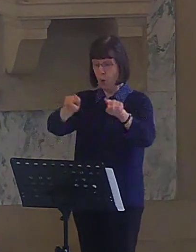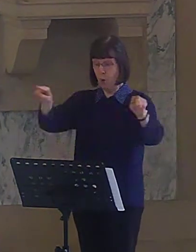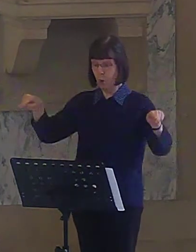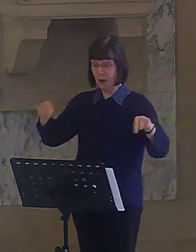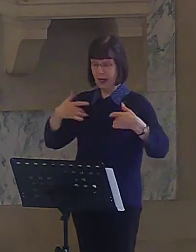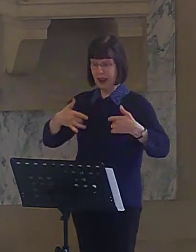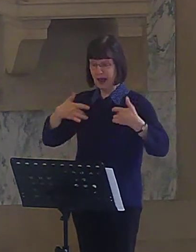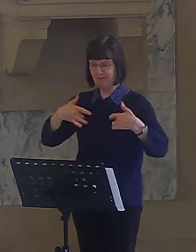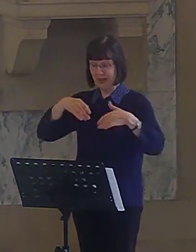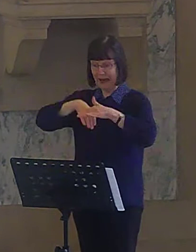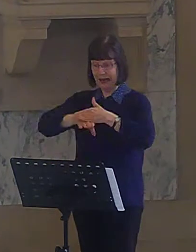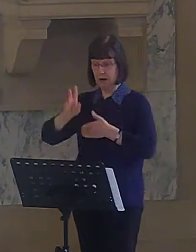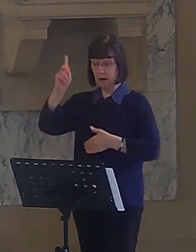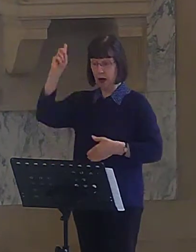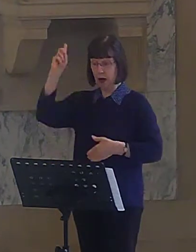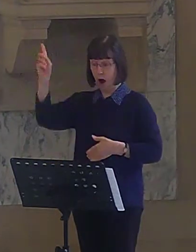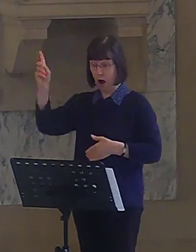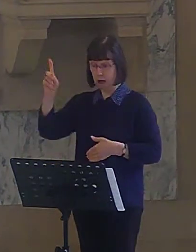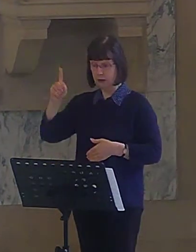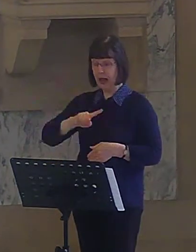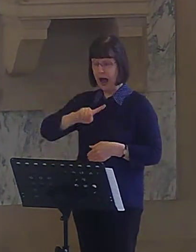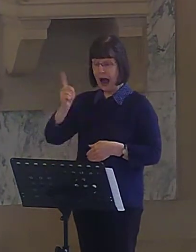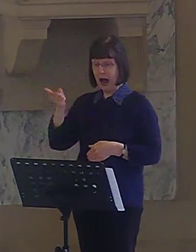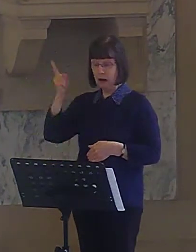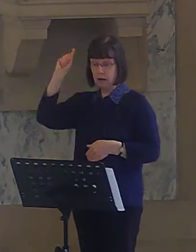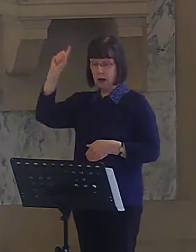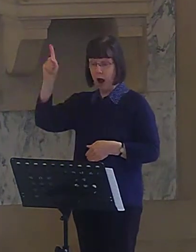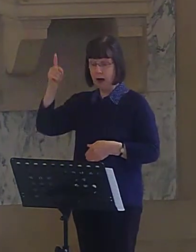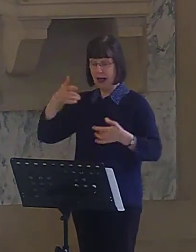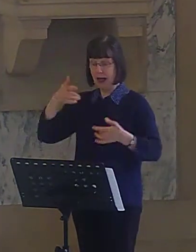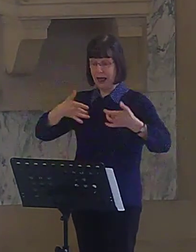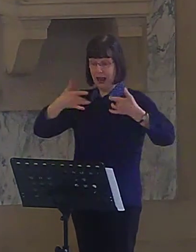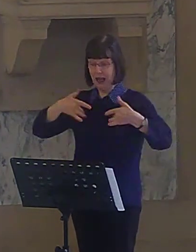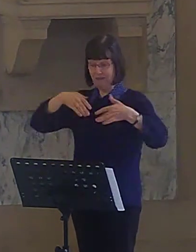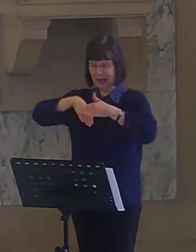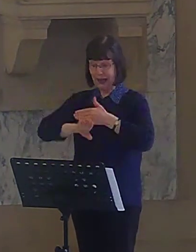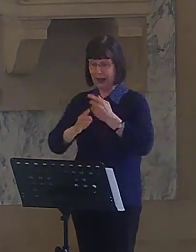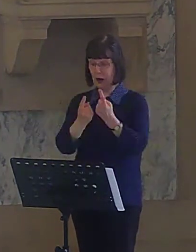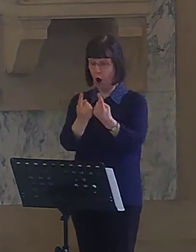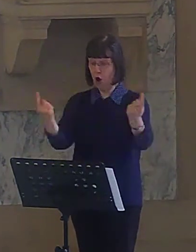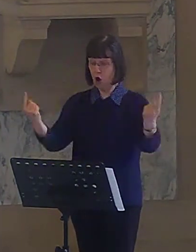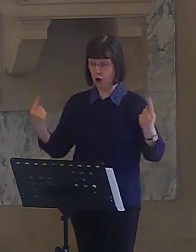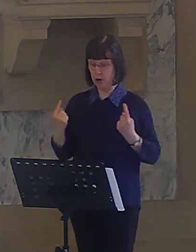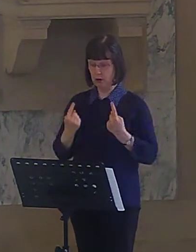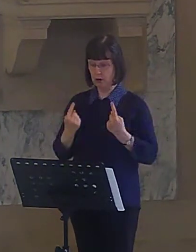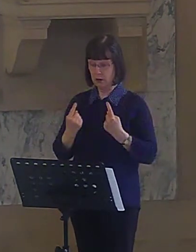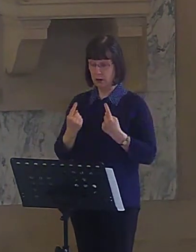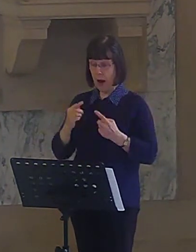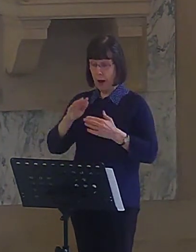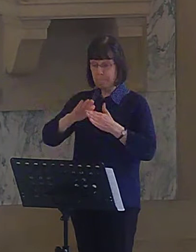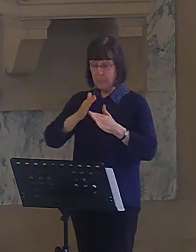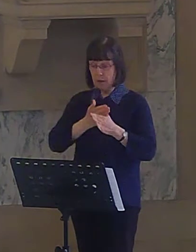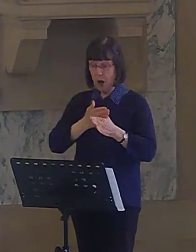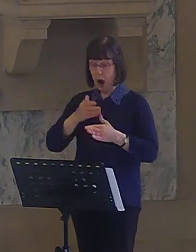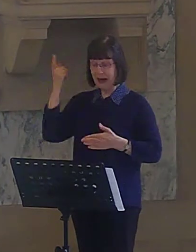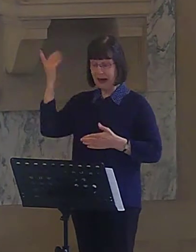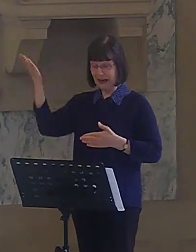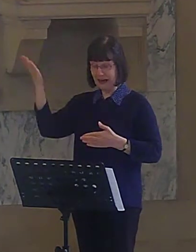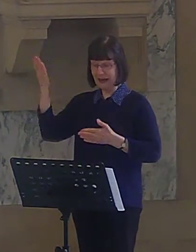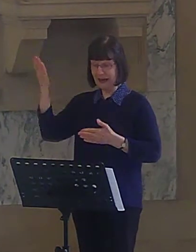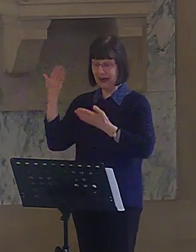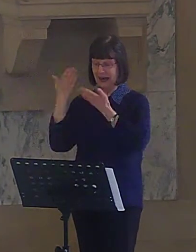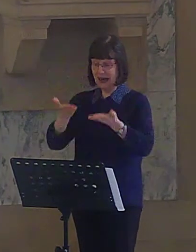We know we live in God and God lives in us because he gives us his Spirit.